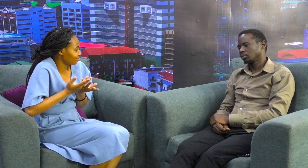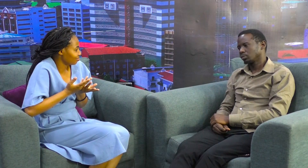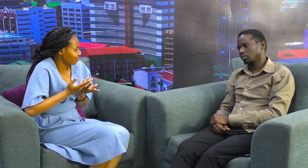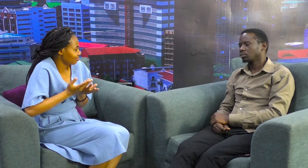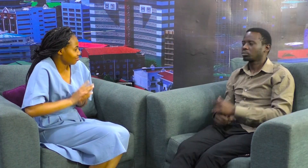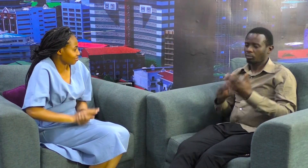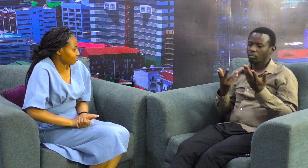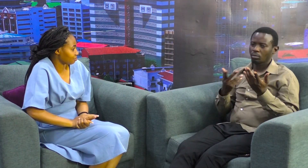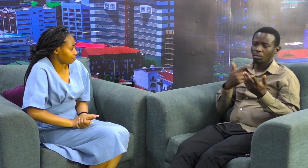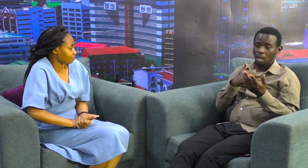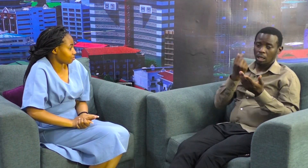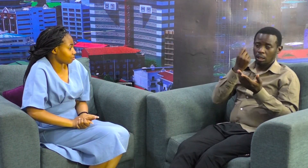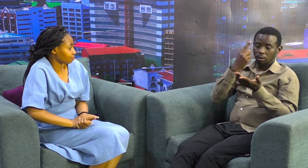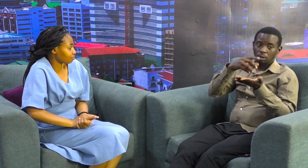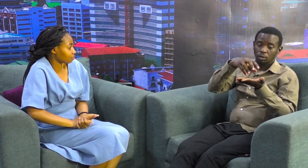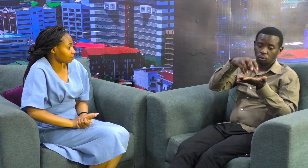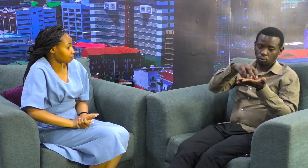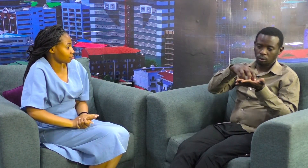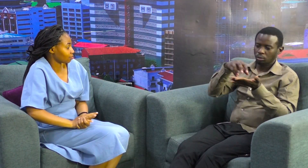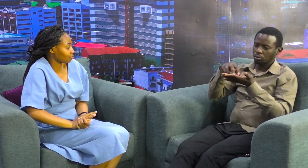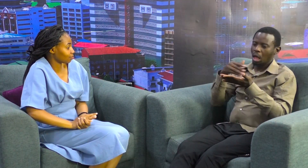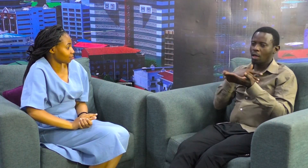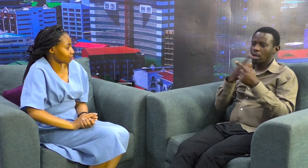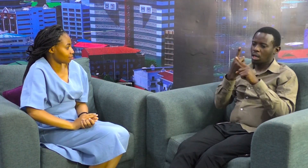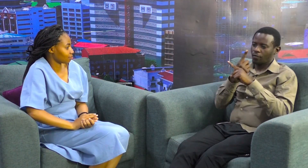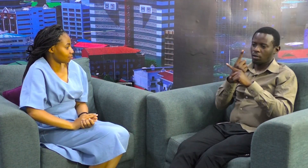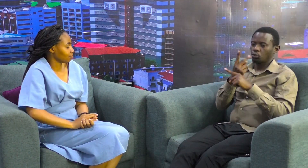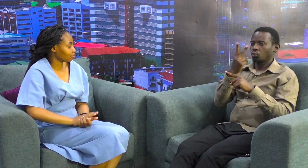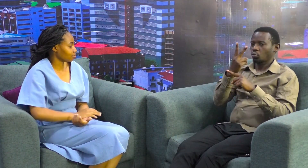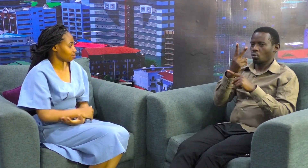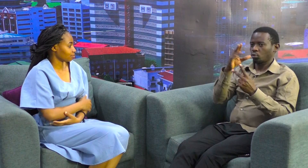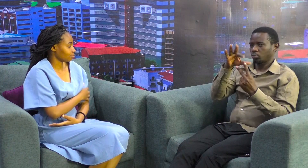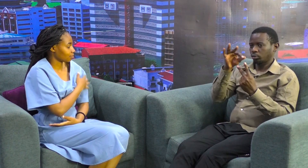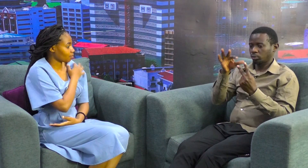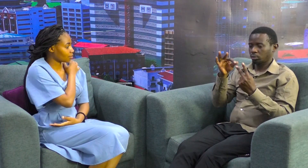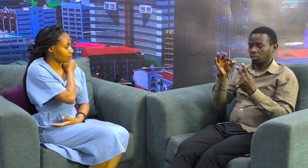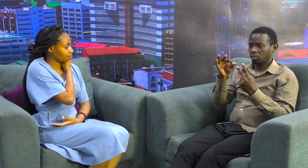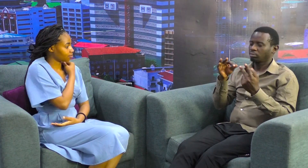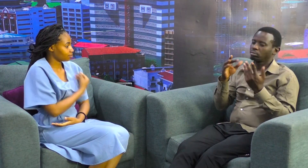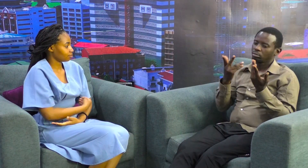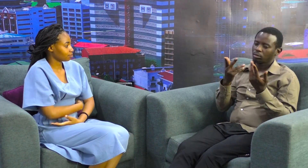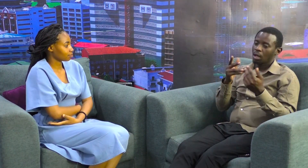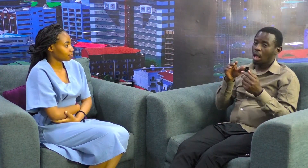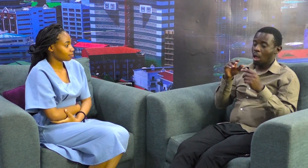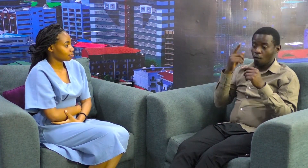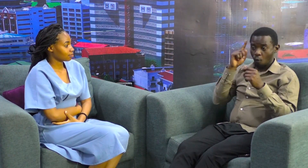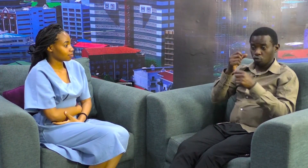So, what has the government done in accessibility advocacy? We have two situations